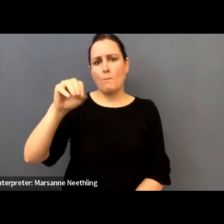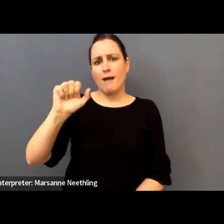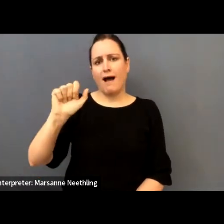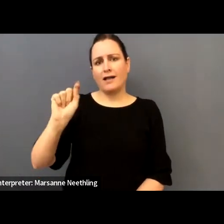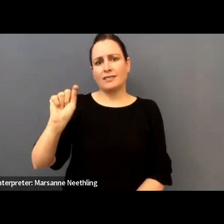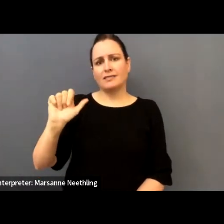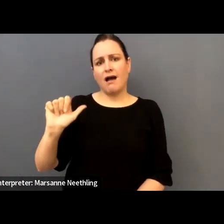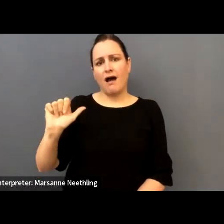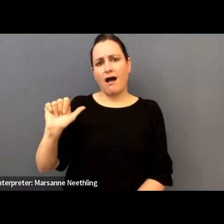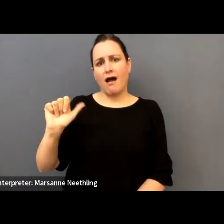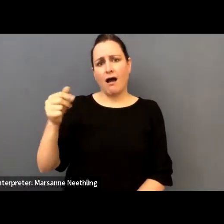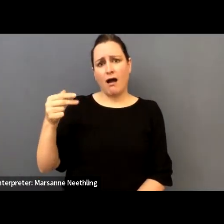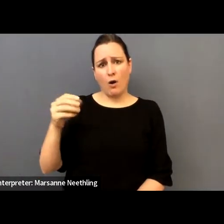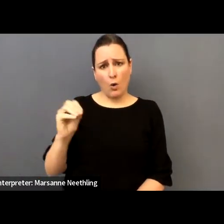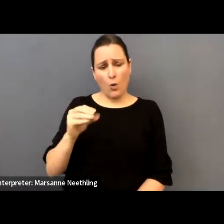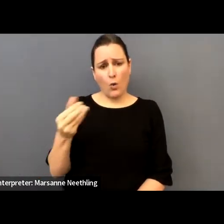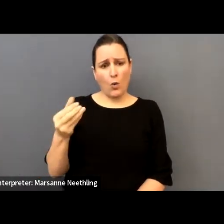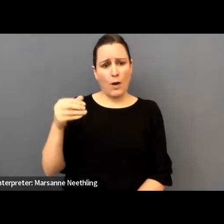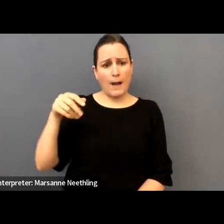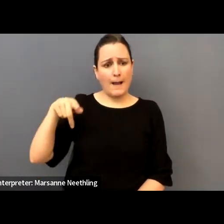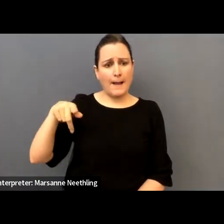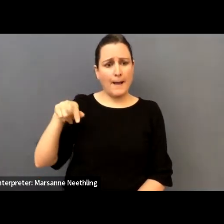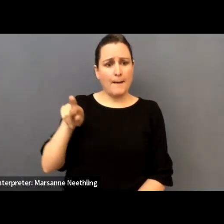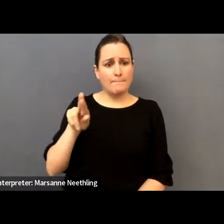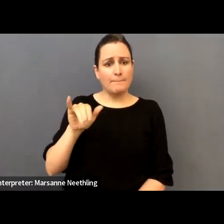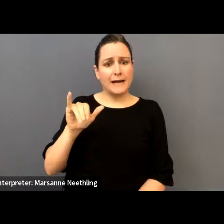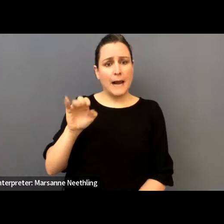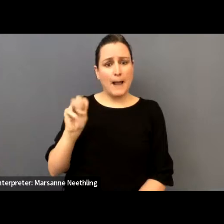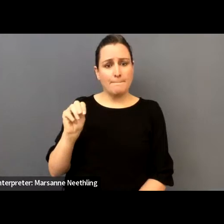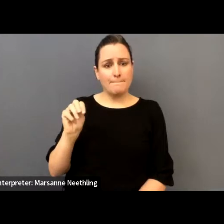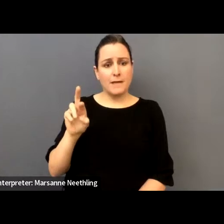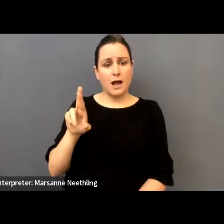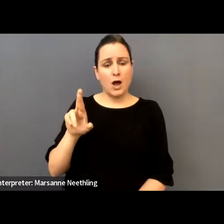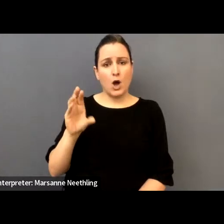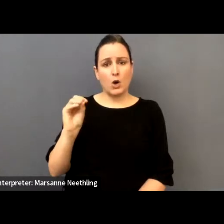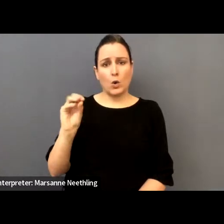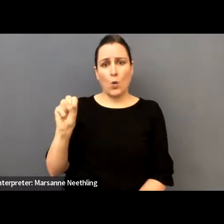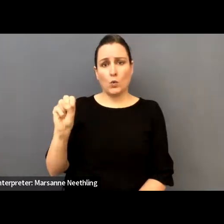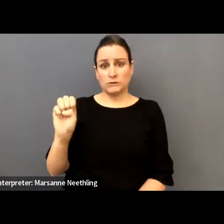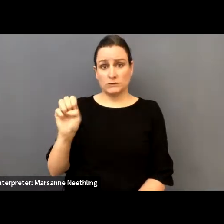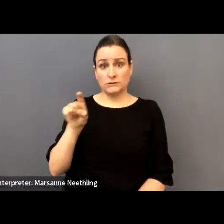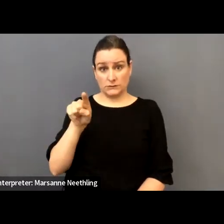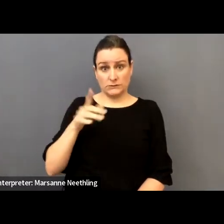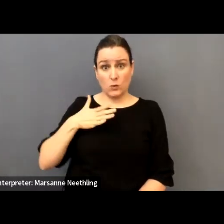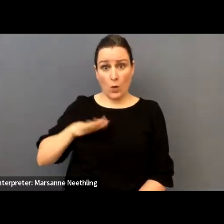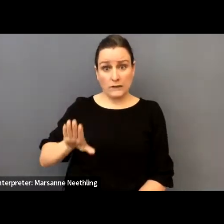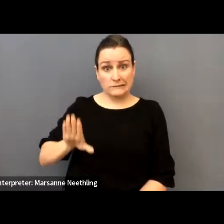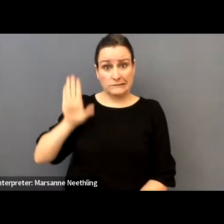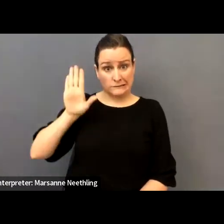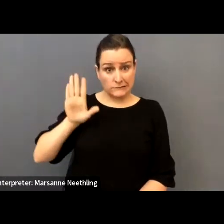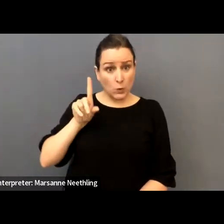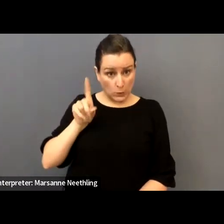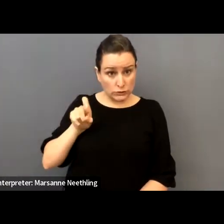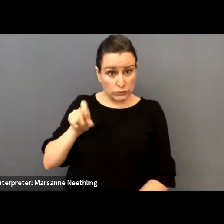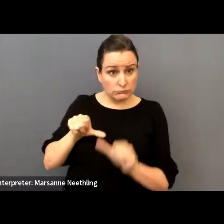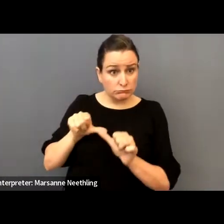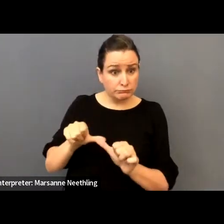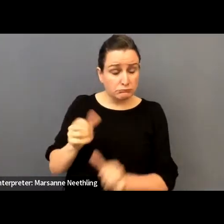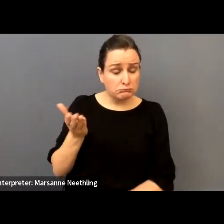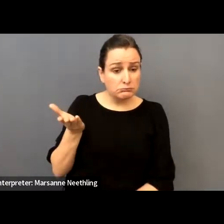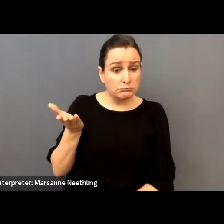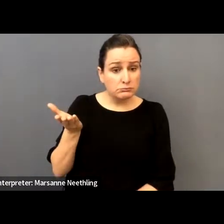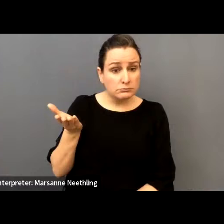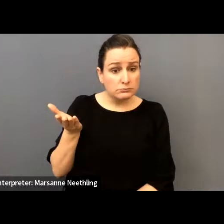if they would like to ask a question now. Sure. So